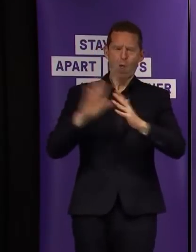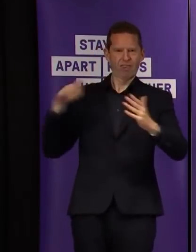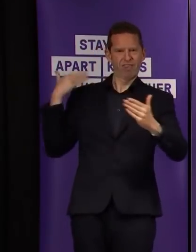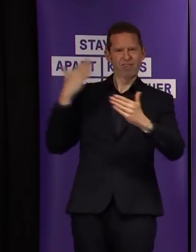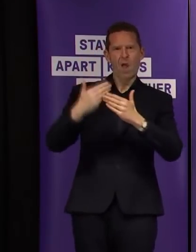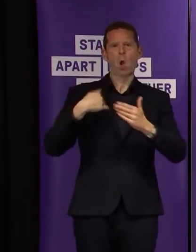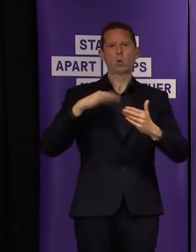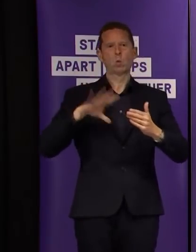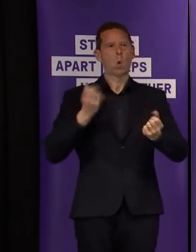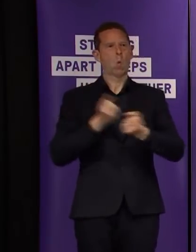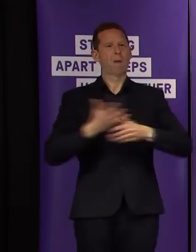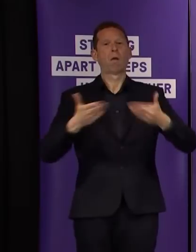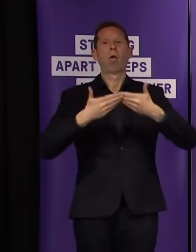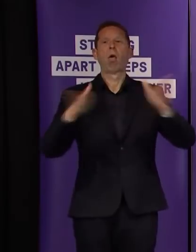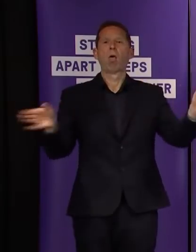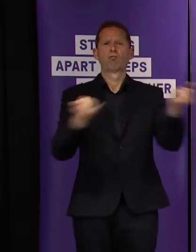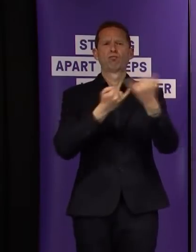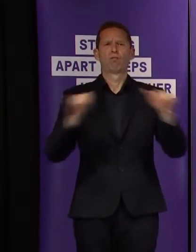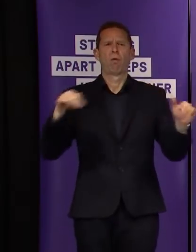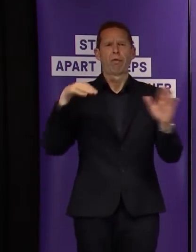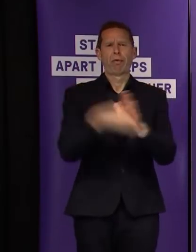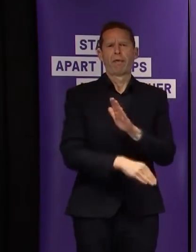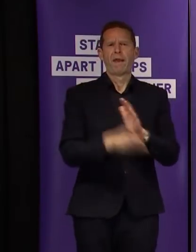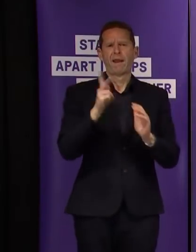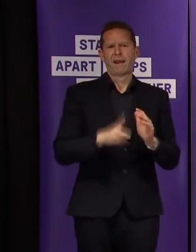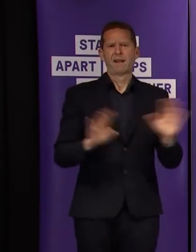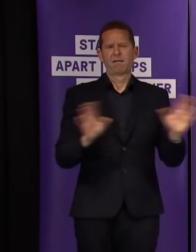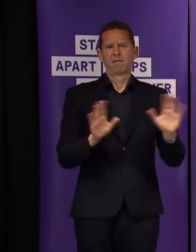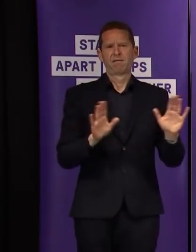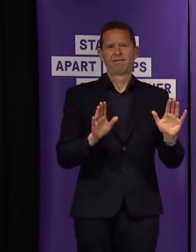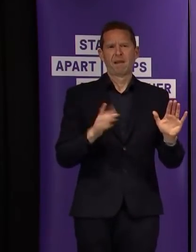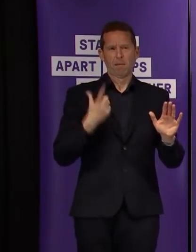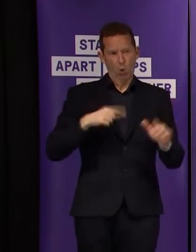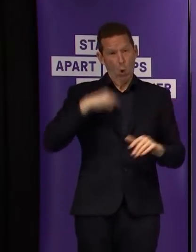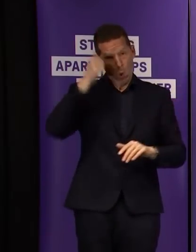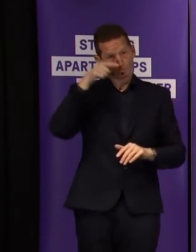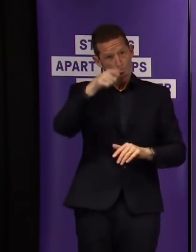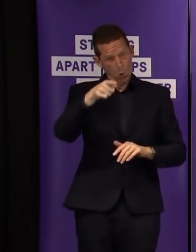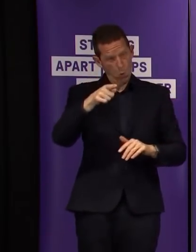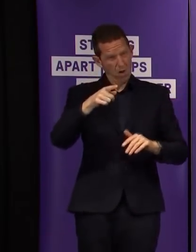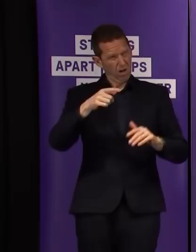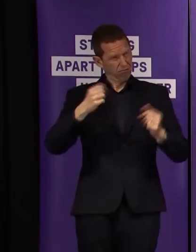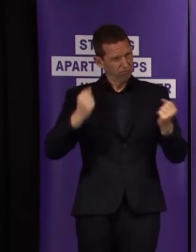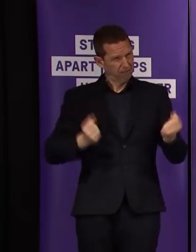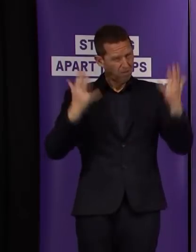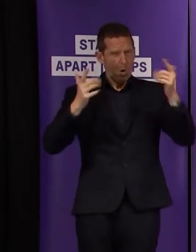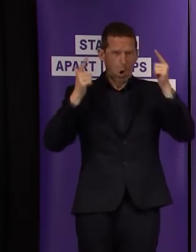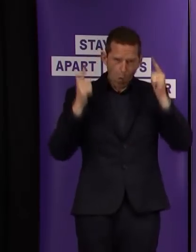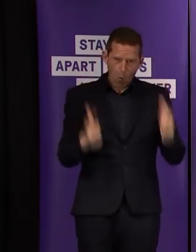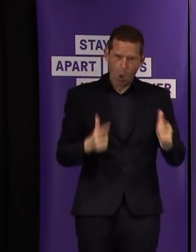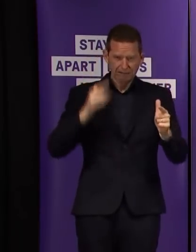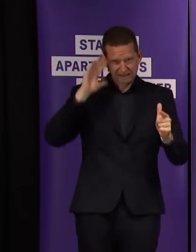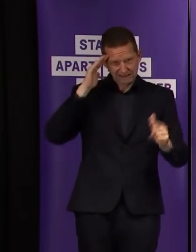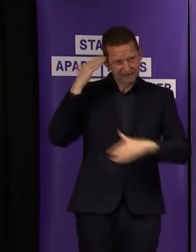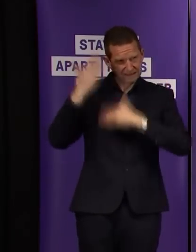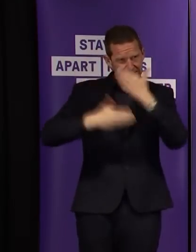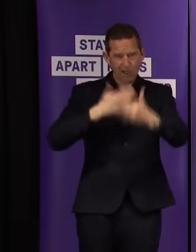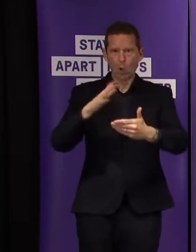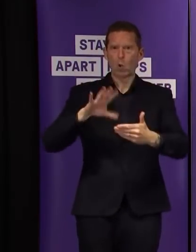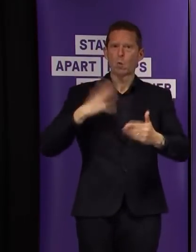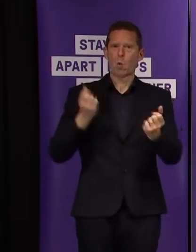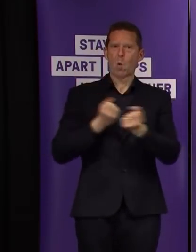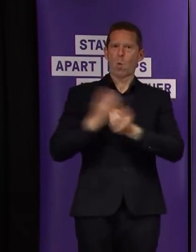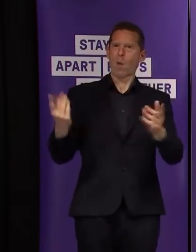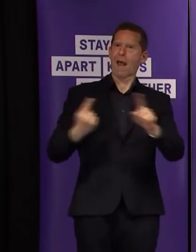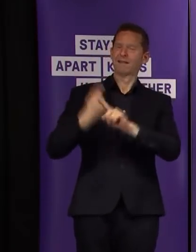simply pretend this is done and then have everything that Victorians have given frittered away and meaningless